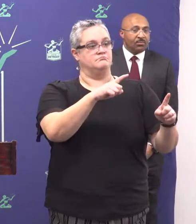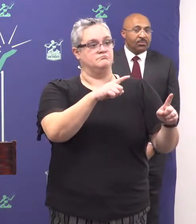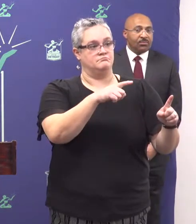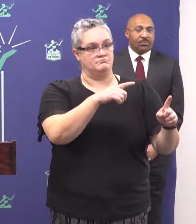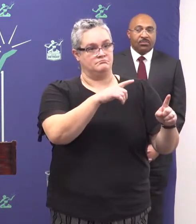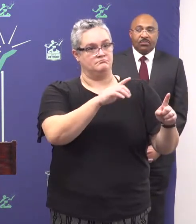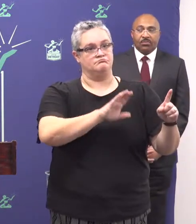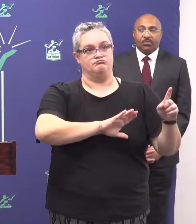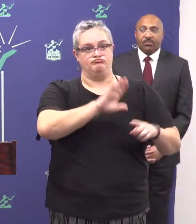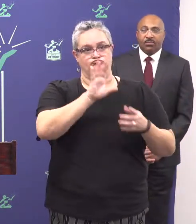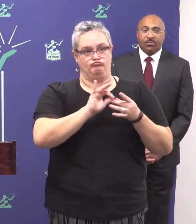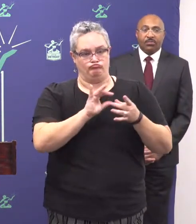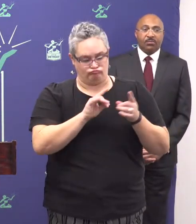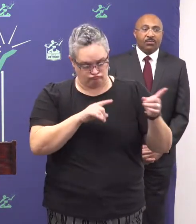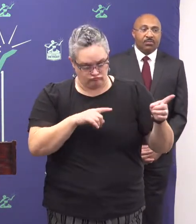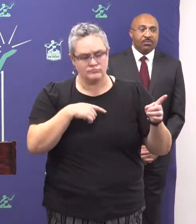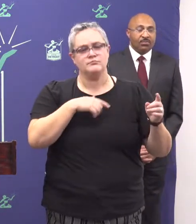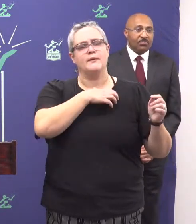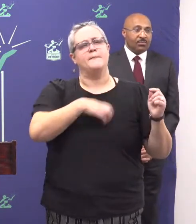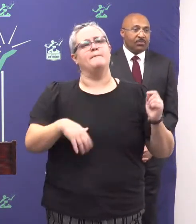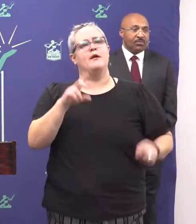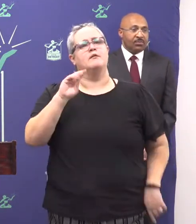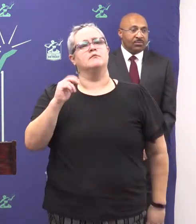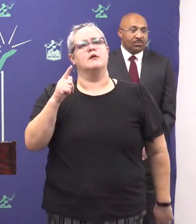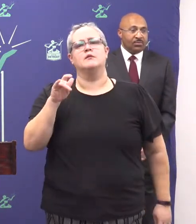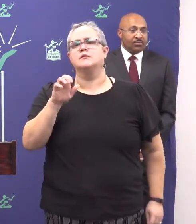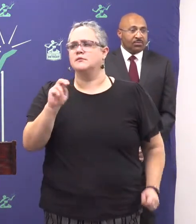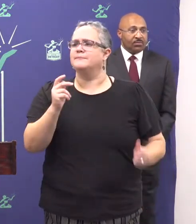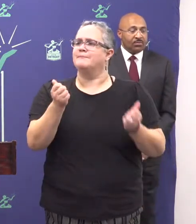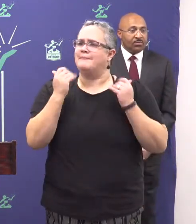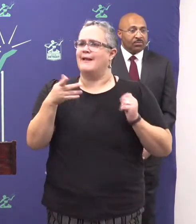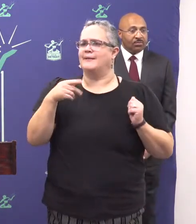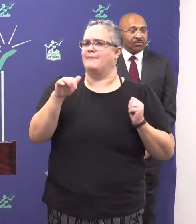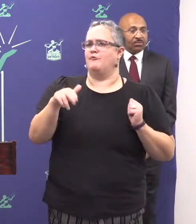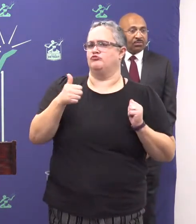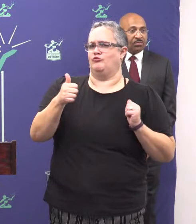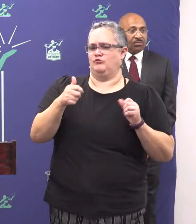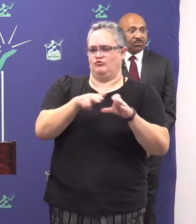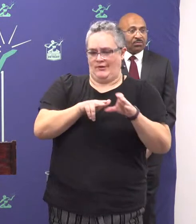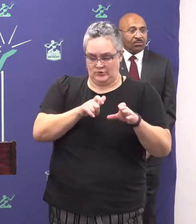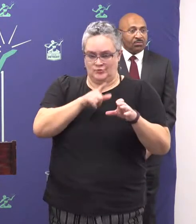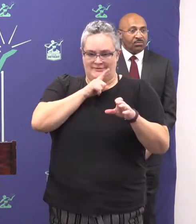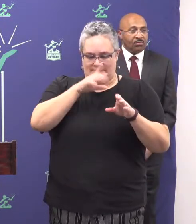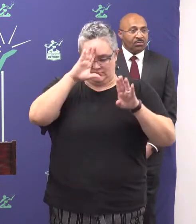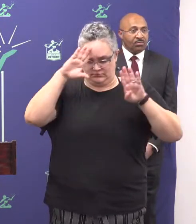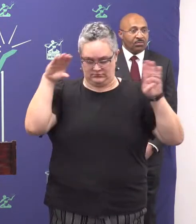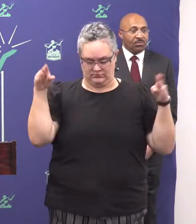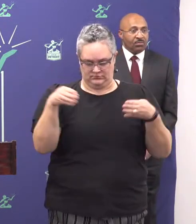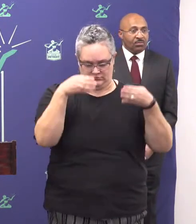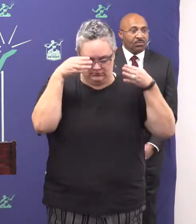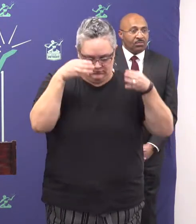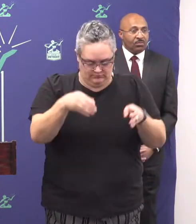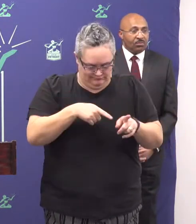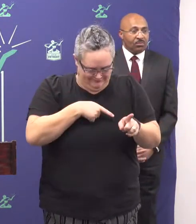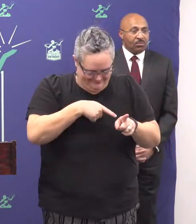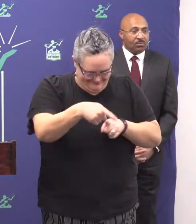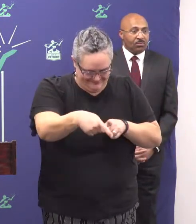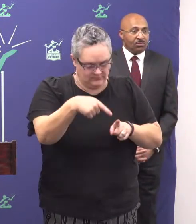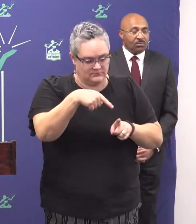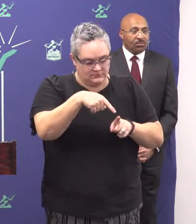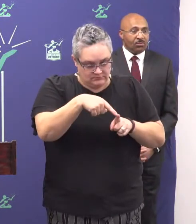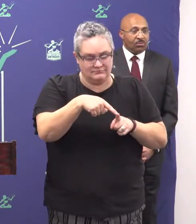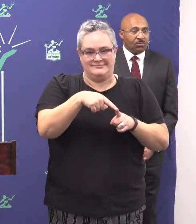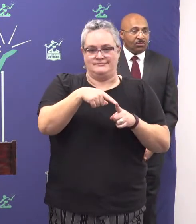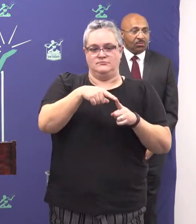as I understand, many of the paratransit riders have a very laser-focused